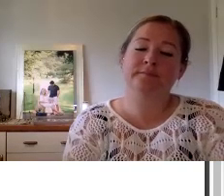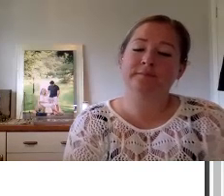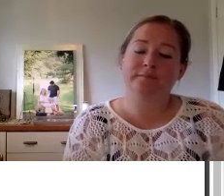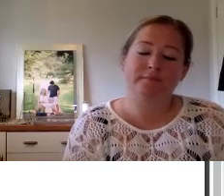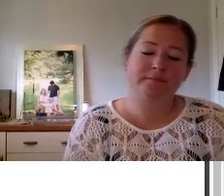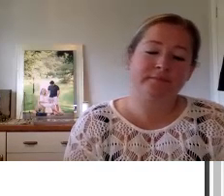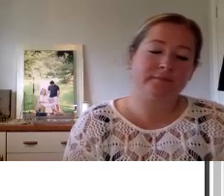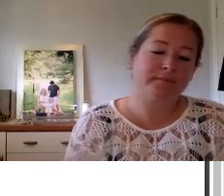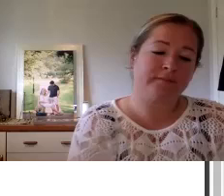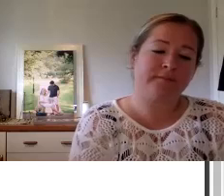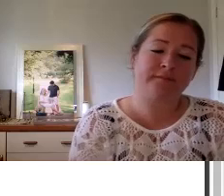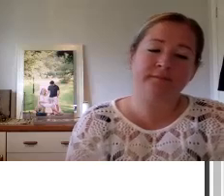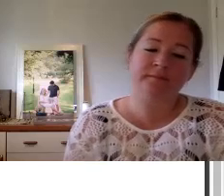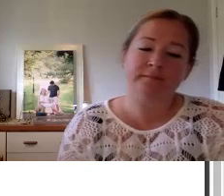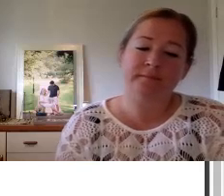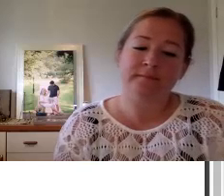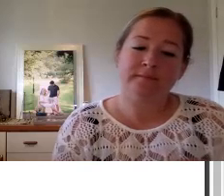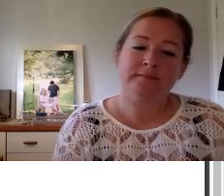Oops.